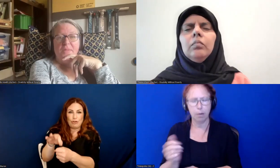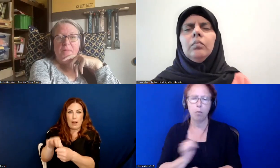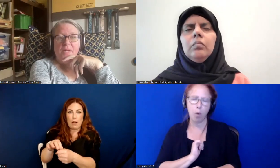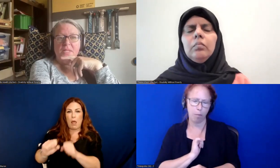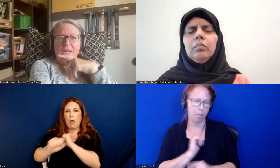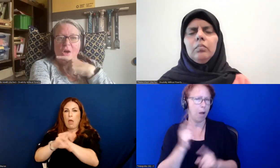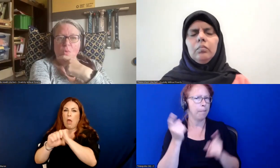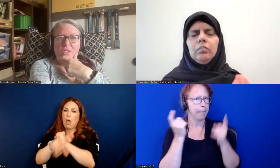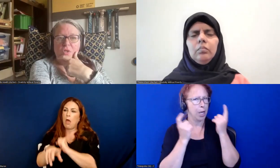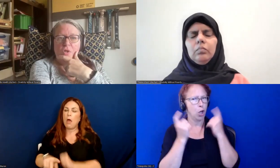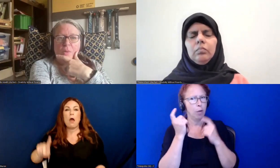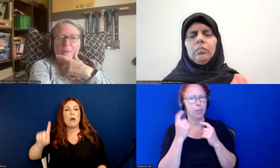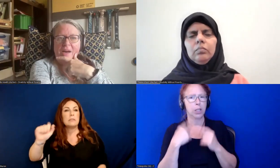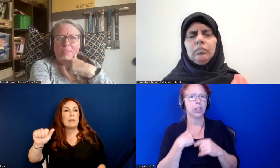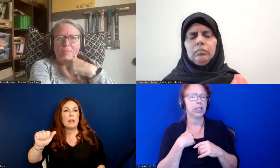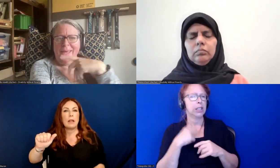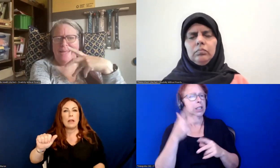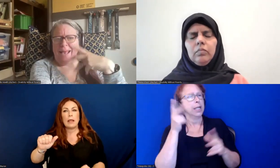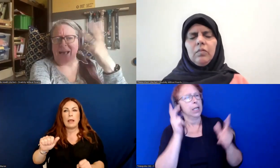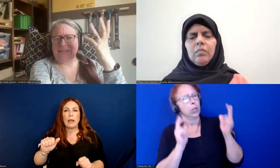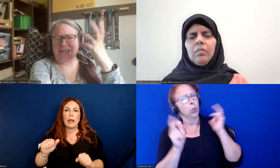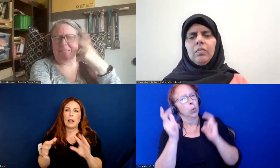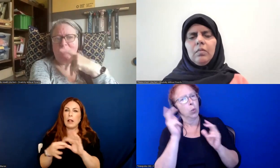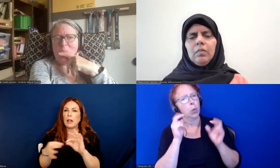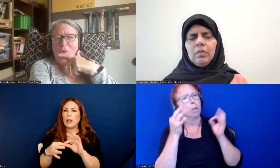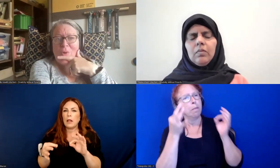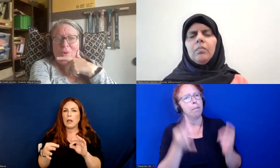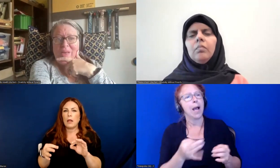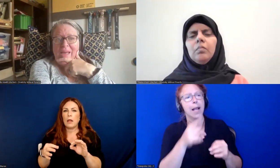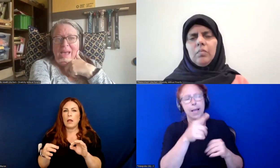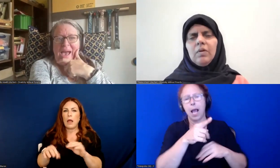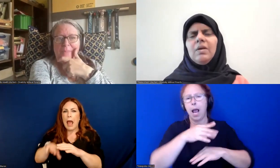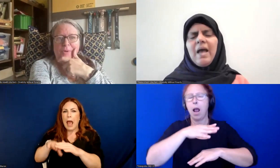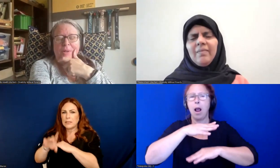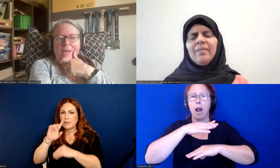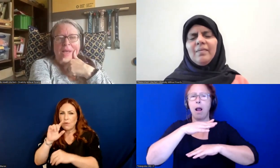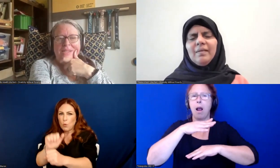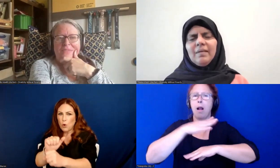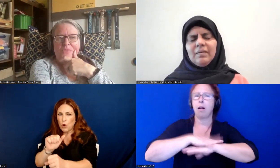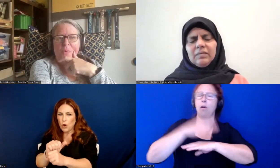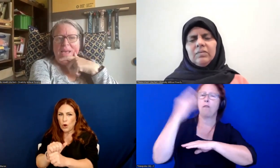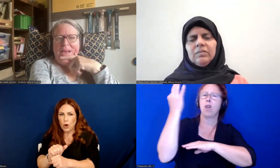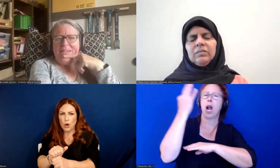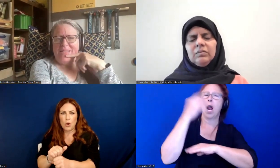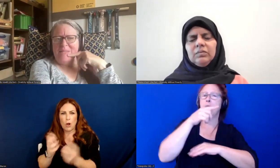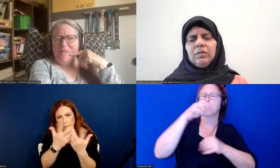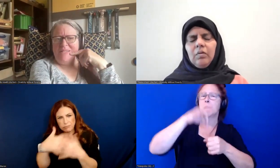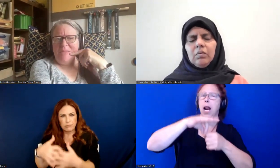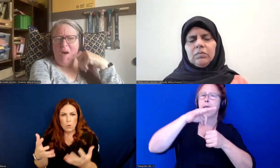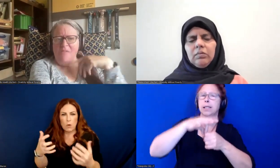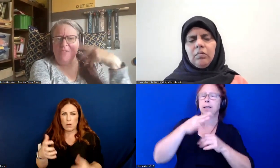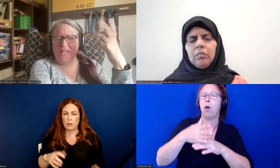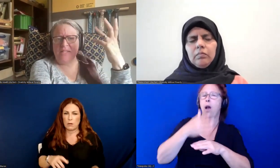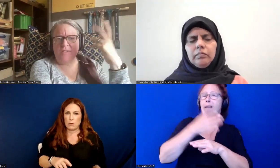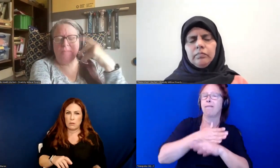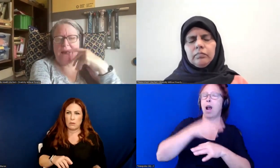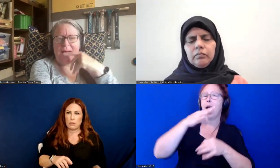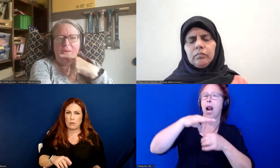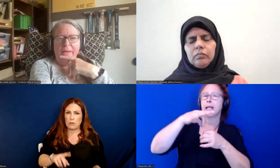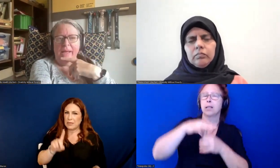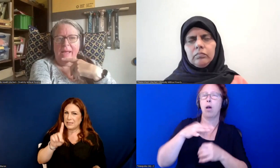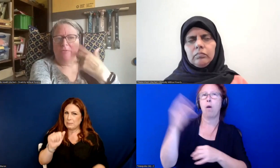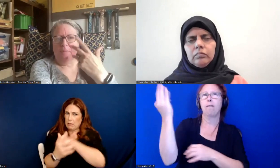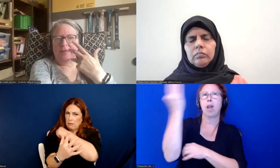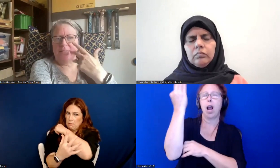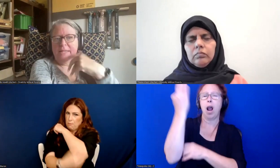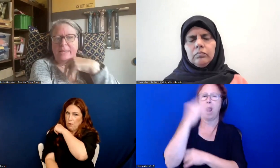for disability only talk about making access to work Yes. happen, as if the way out of disability poverty is